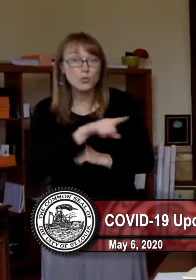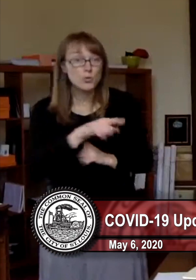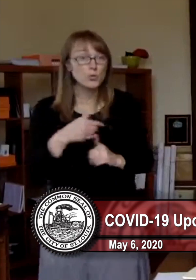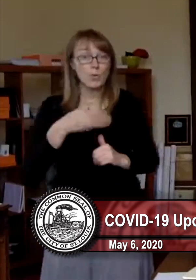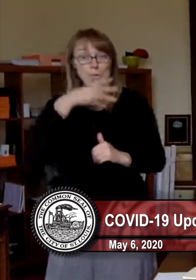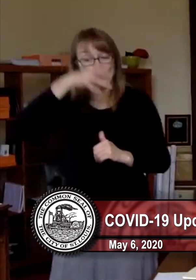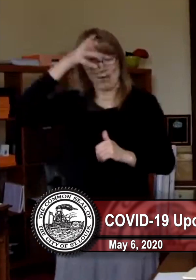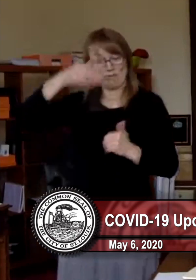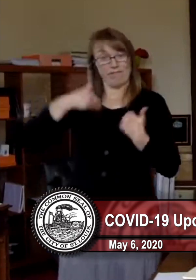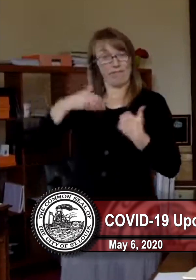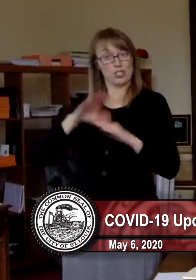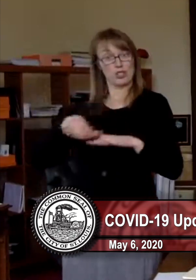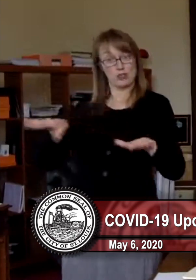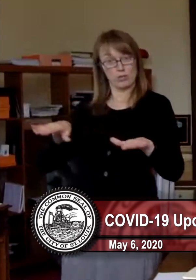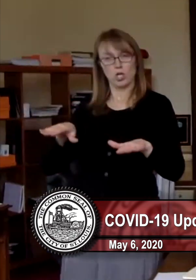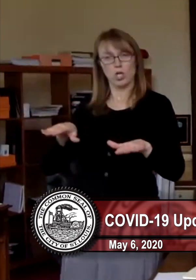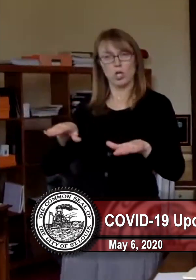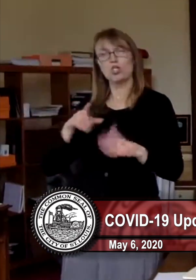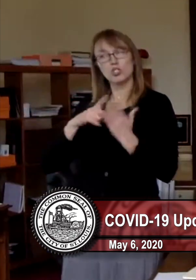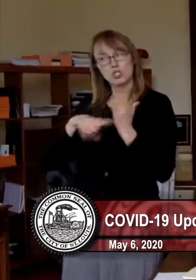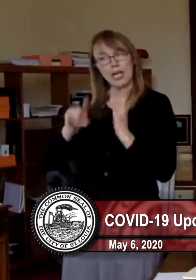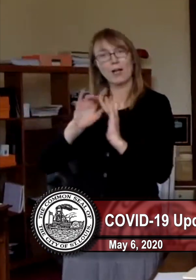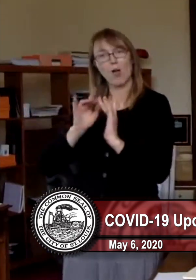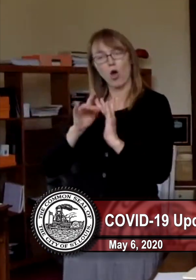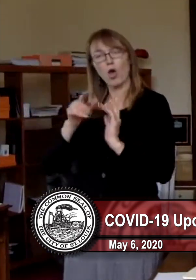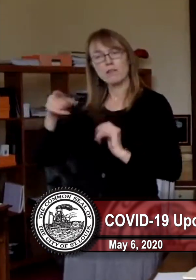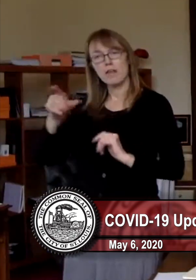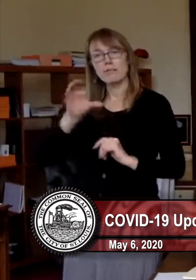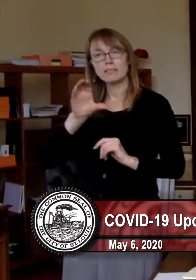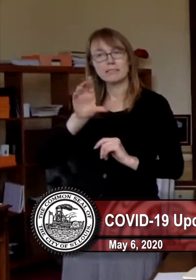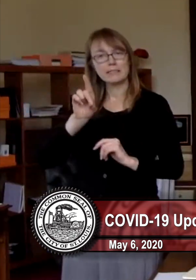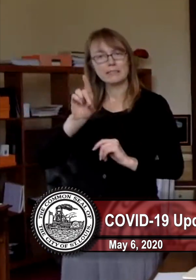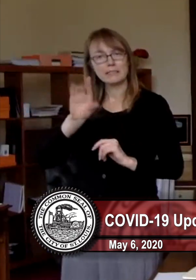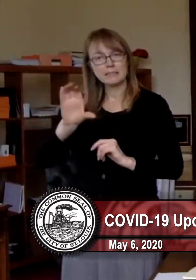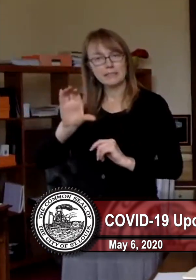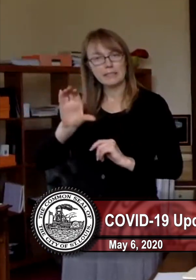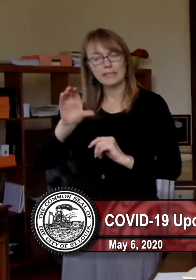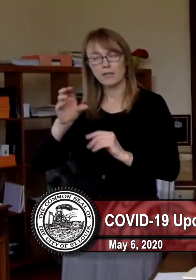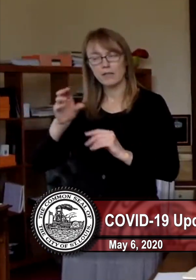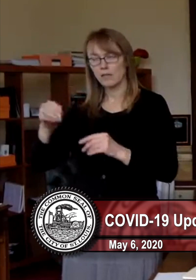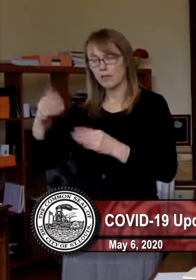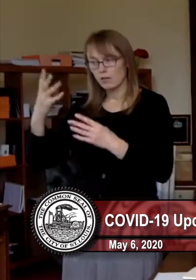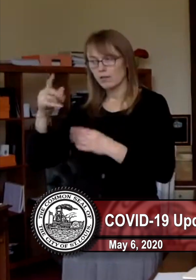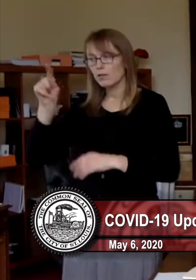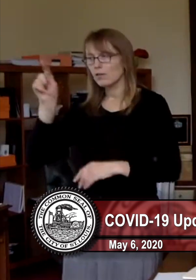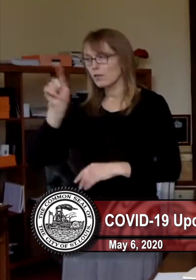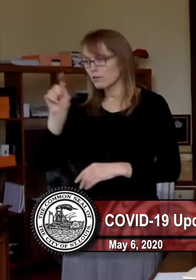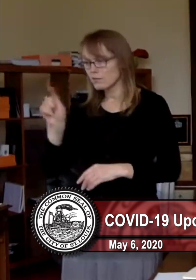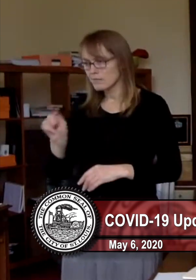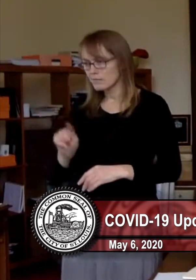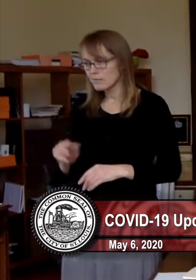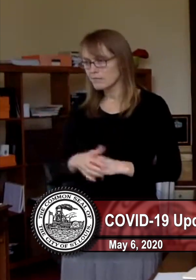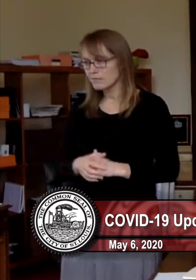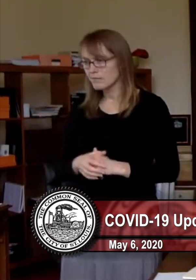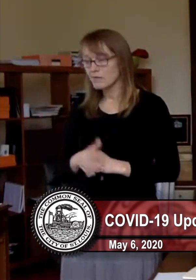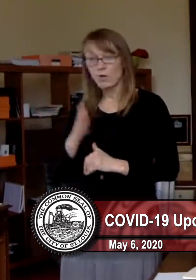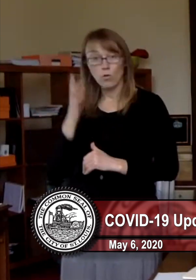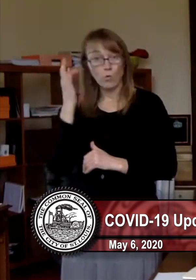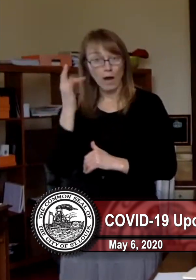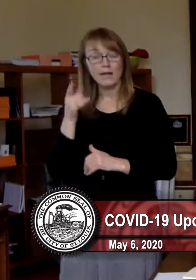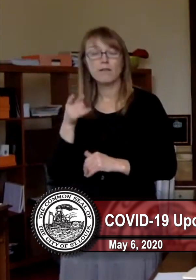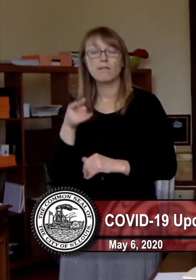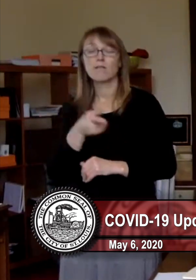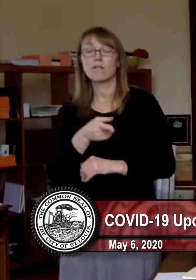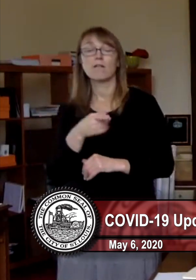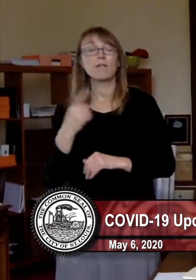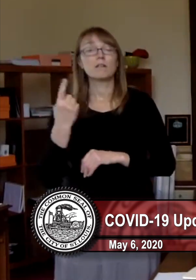actually some recommendations in there for parents too, not just for the childcare operator, but also for parents. Get online and